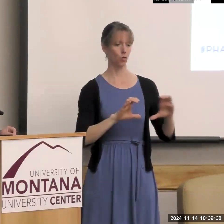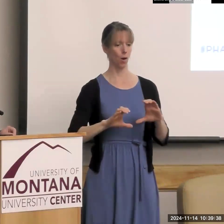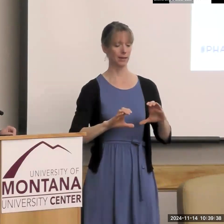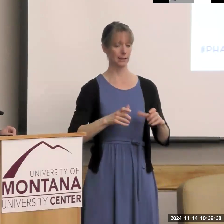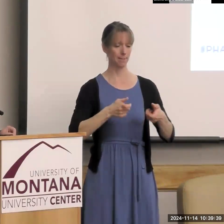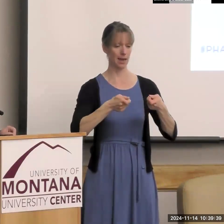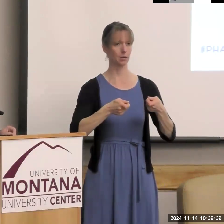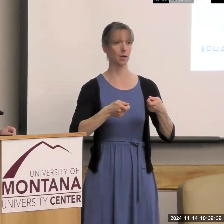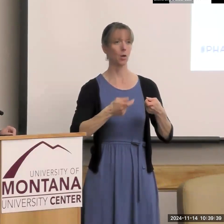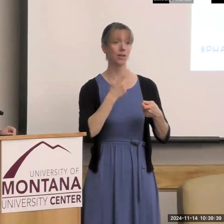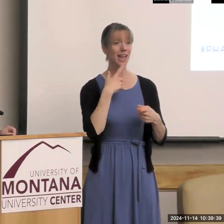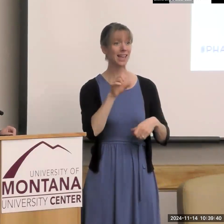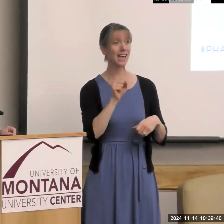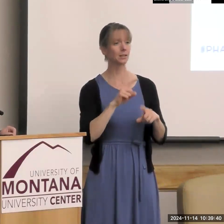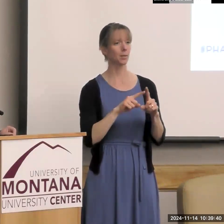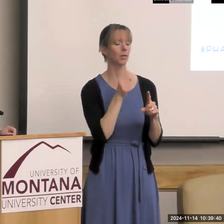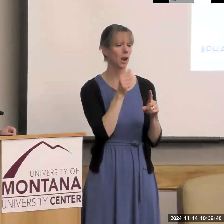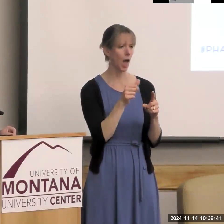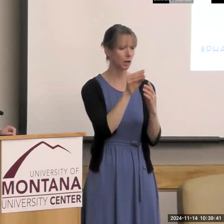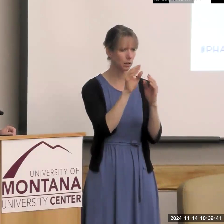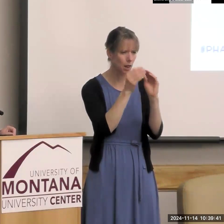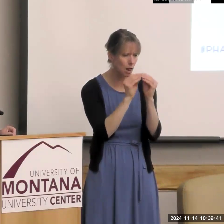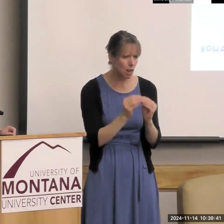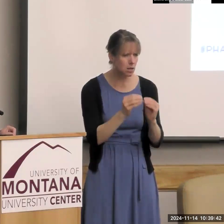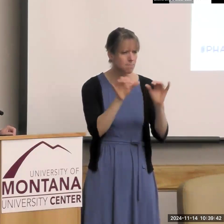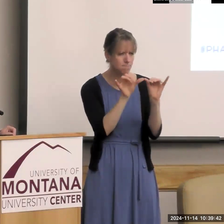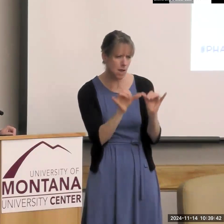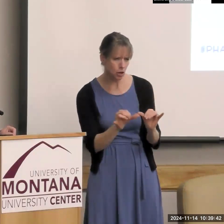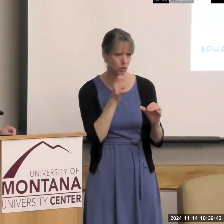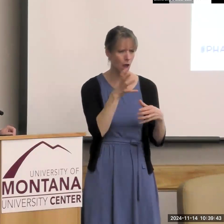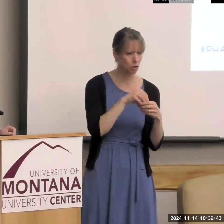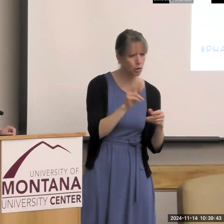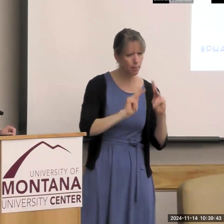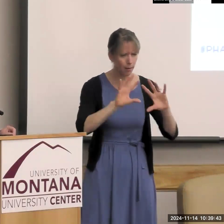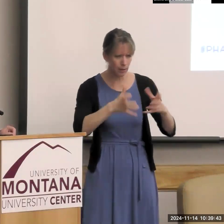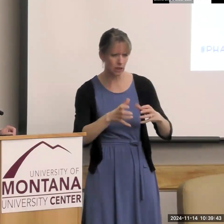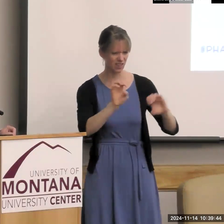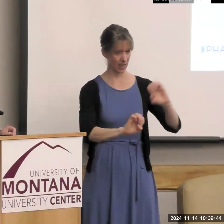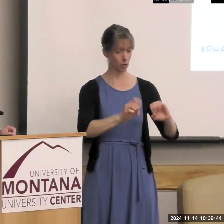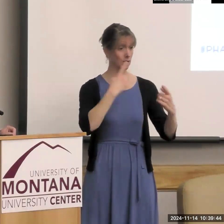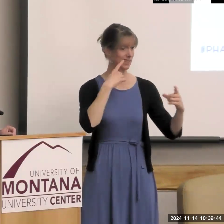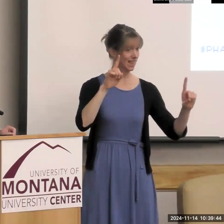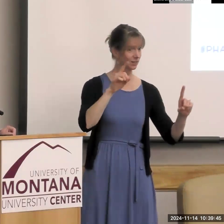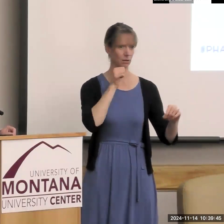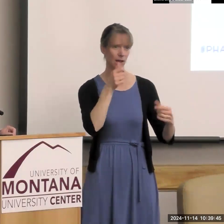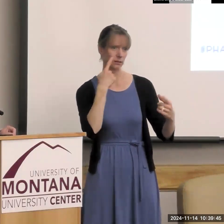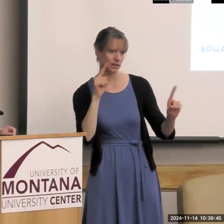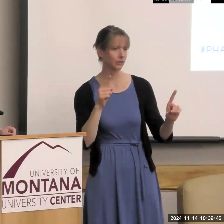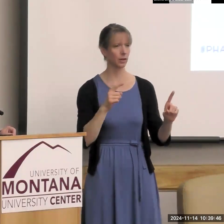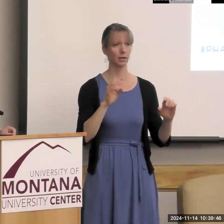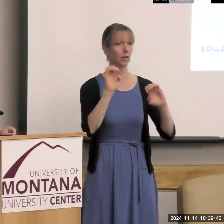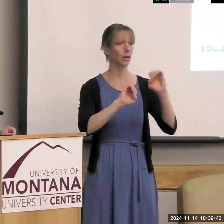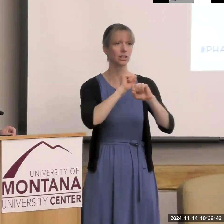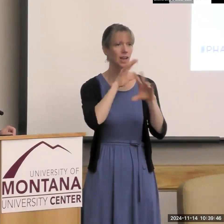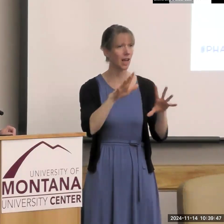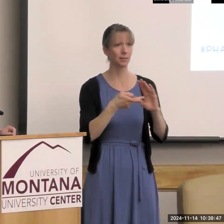can say we're doing it, but if we're not measuring it, if we're not including the population in terms of evaluating how we're doing it, we're still not